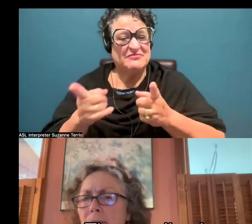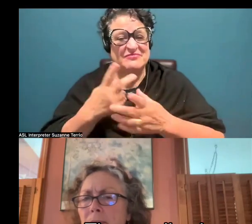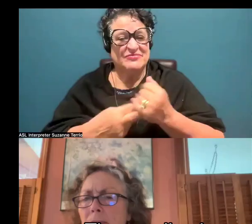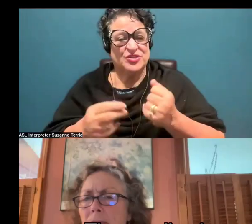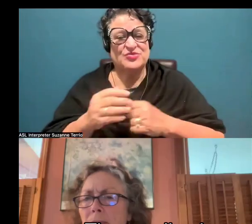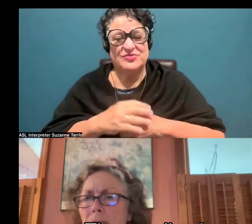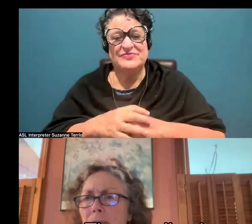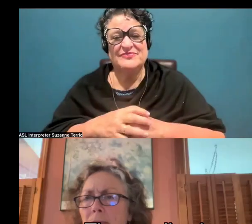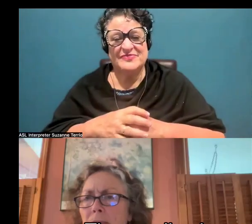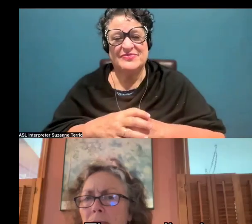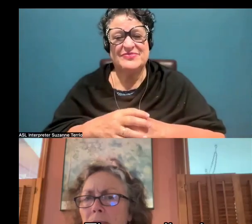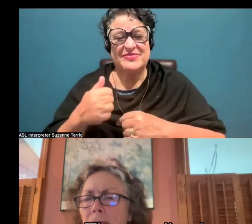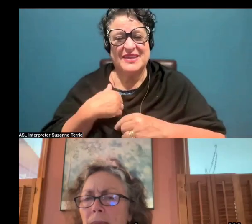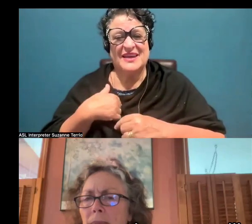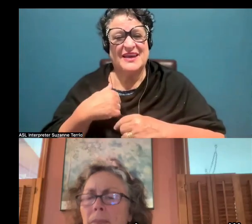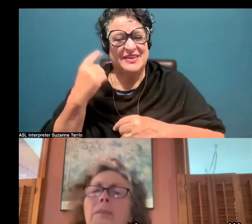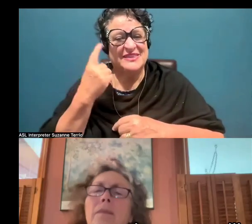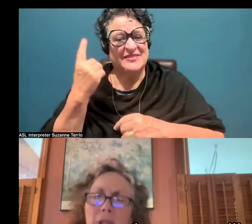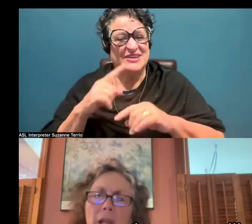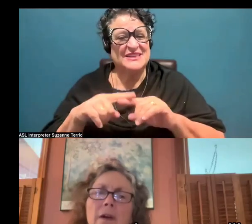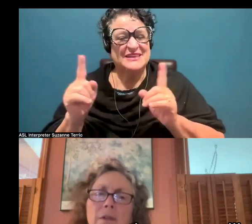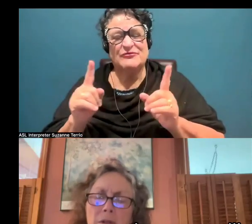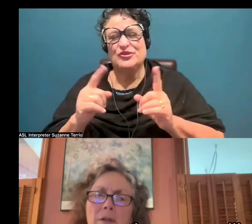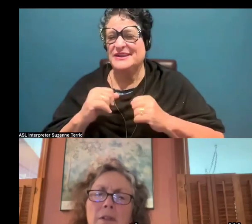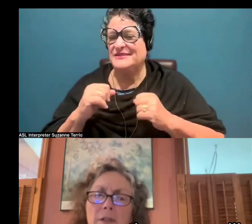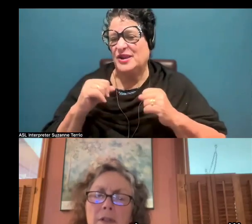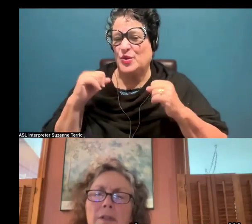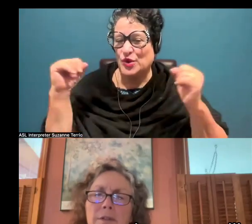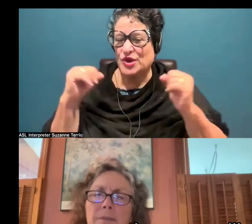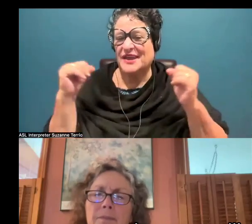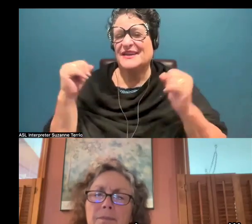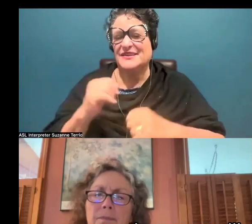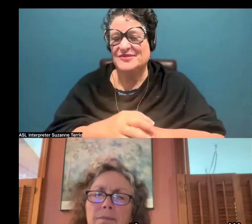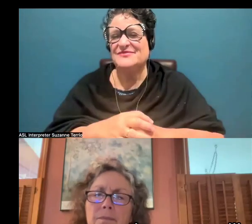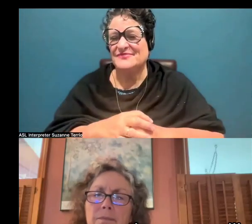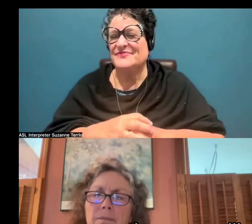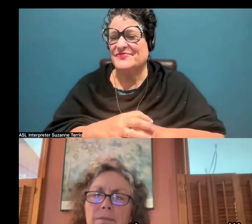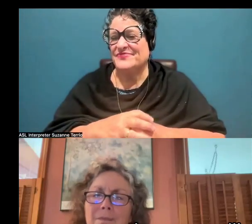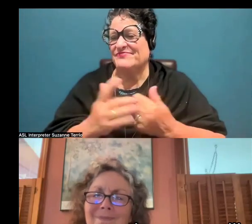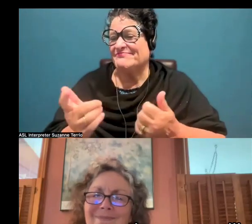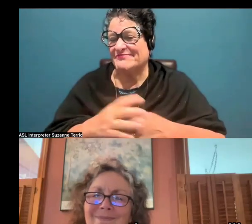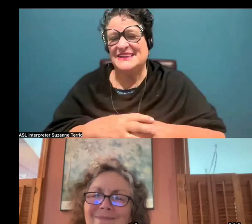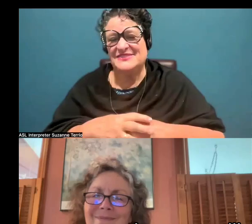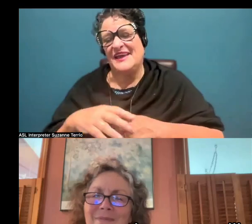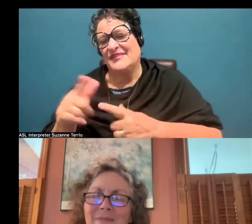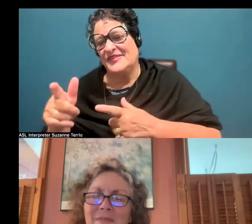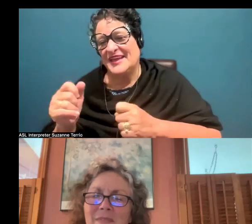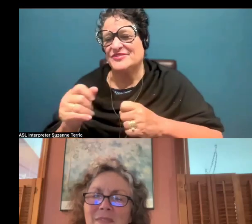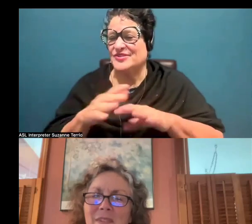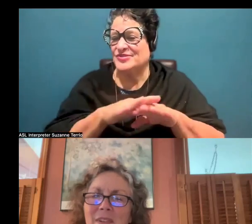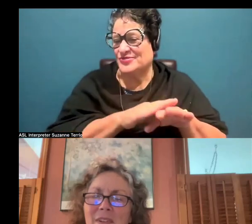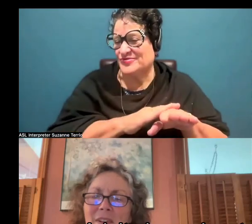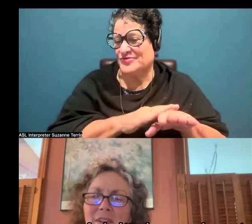like, I think about it almost as like different muscle groups, like, Uh, um, or like fast twitch and slow twitch in a way, which isn't to say